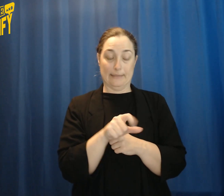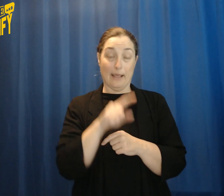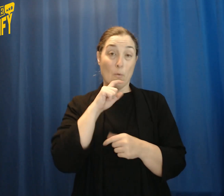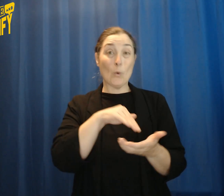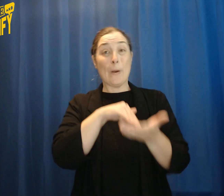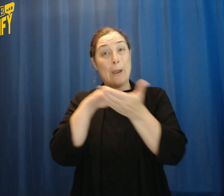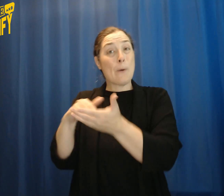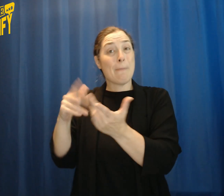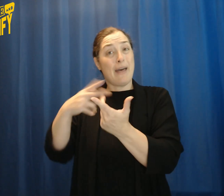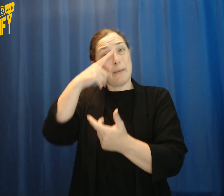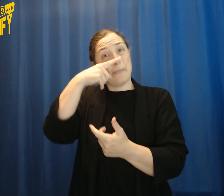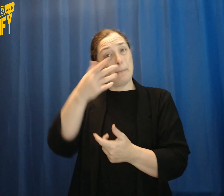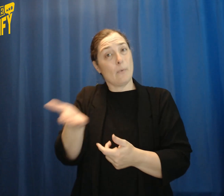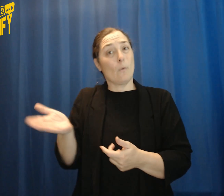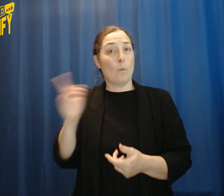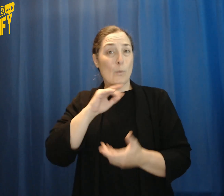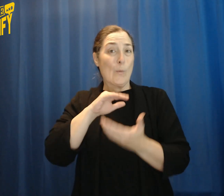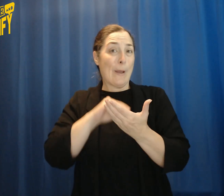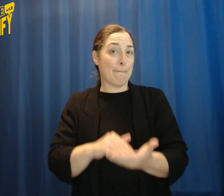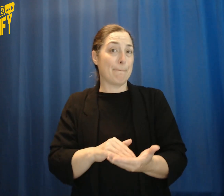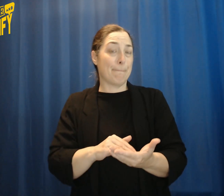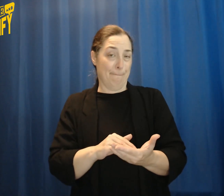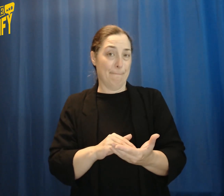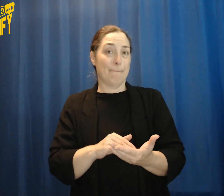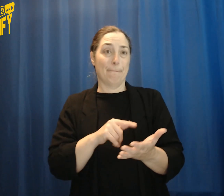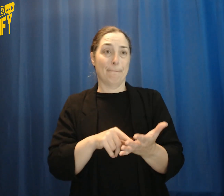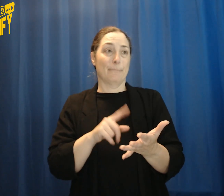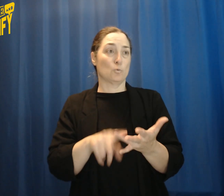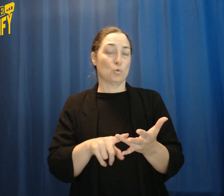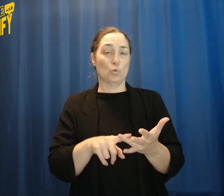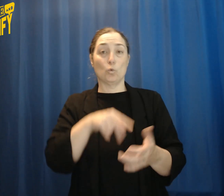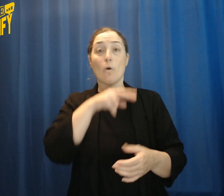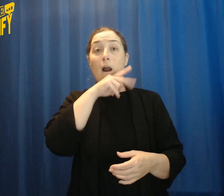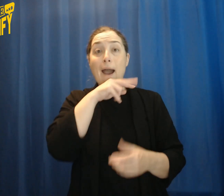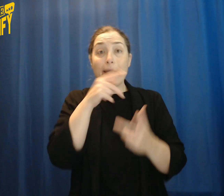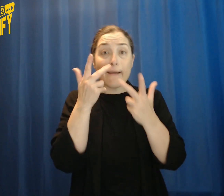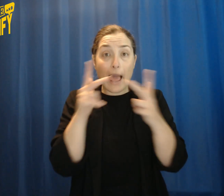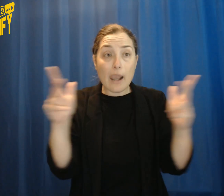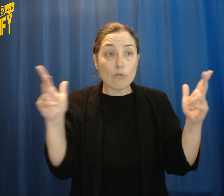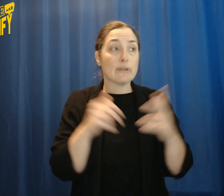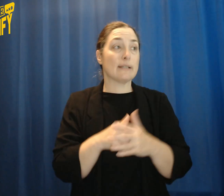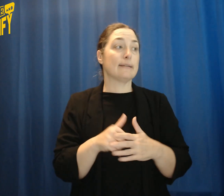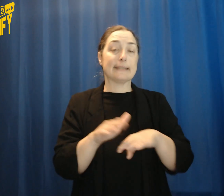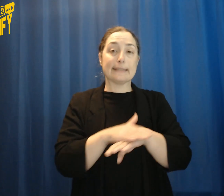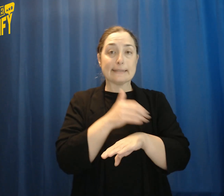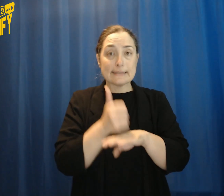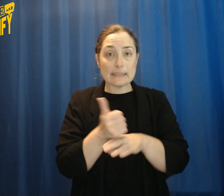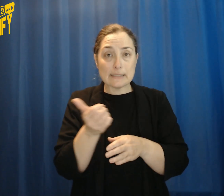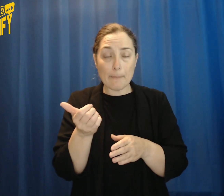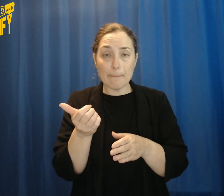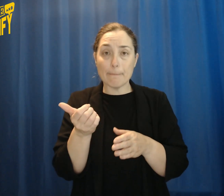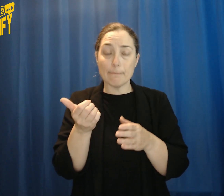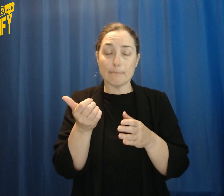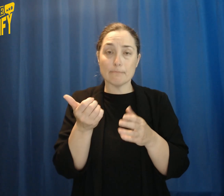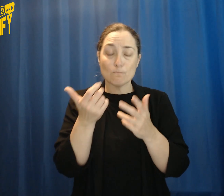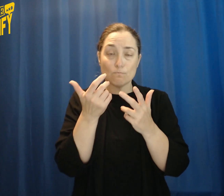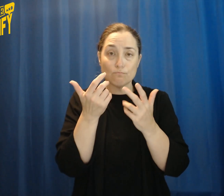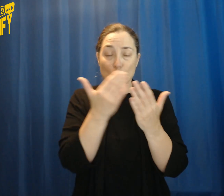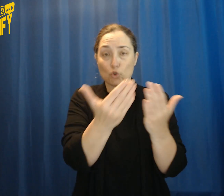going forward in hiring galleries, setting up shows. Like I know exactly what's needed to